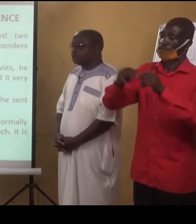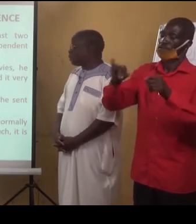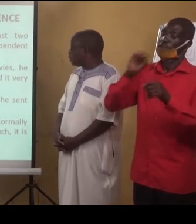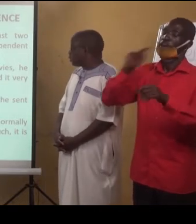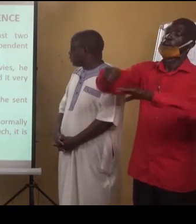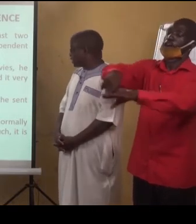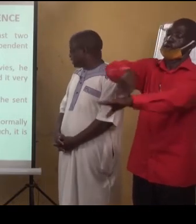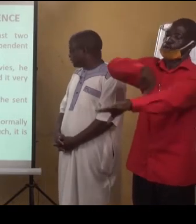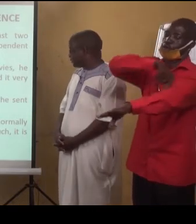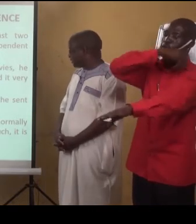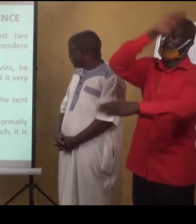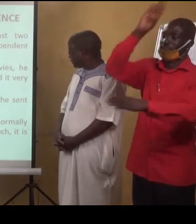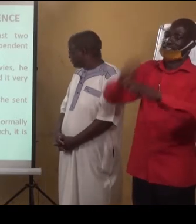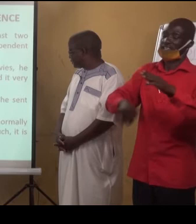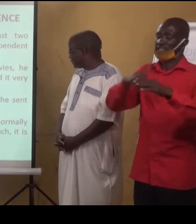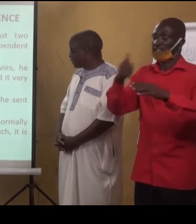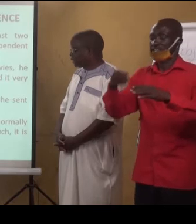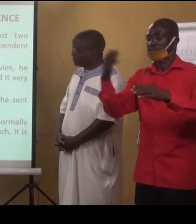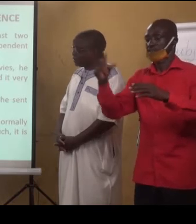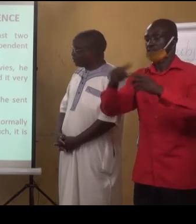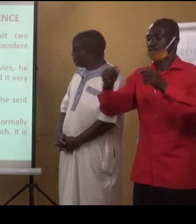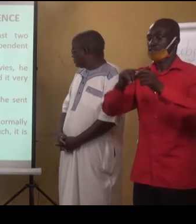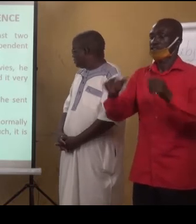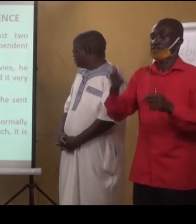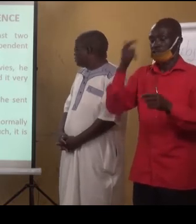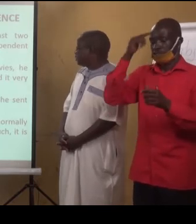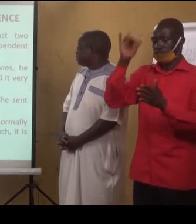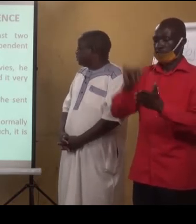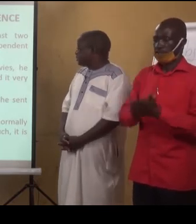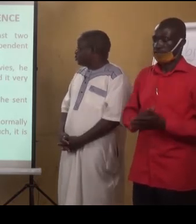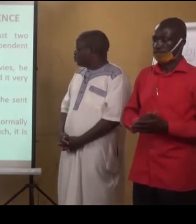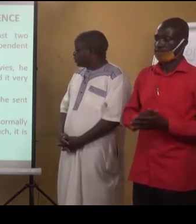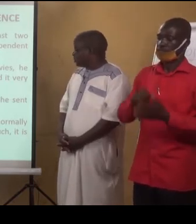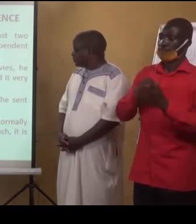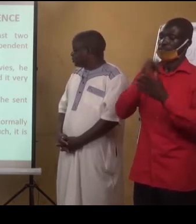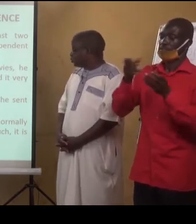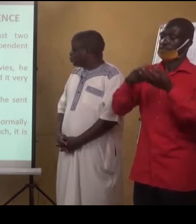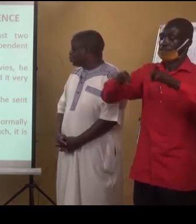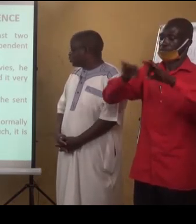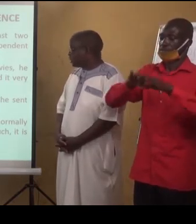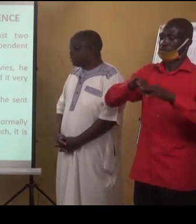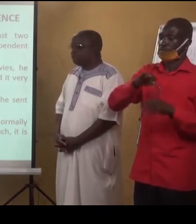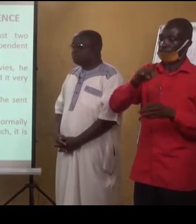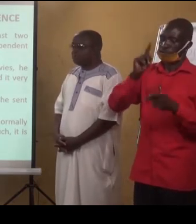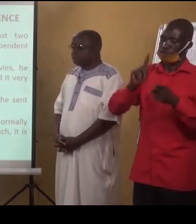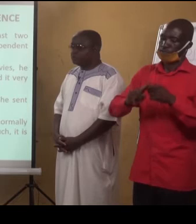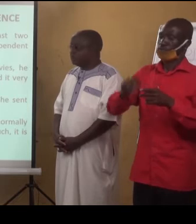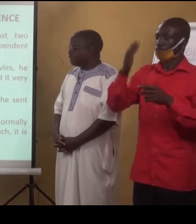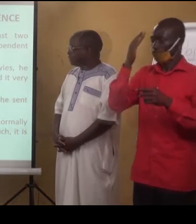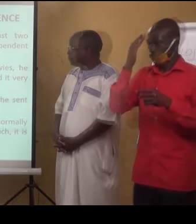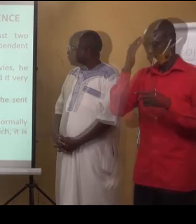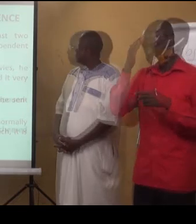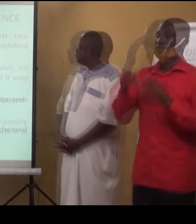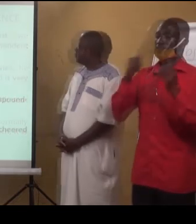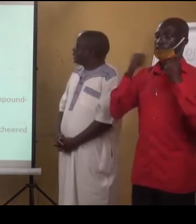than all other kinds of sentences. As such, it is important to properly punctuate